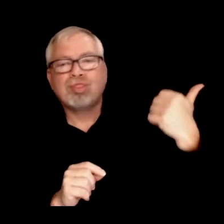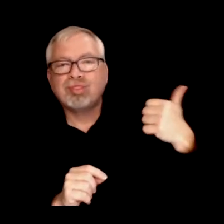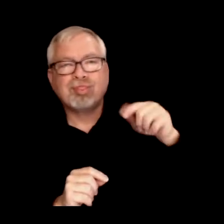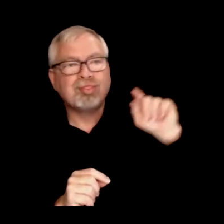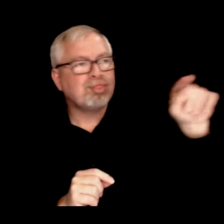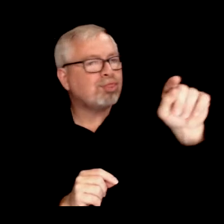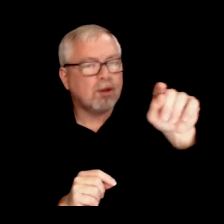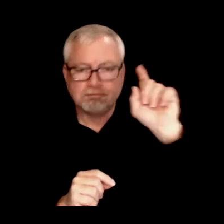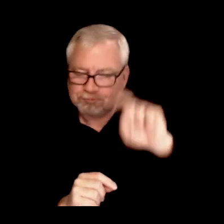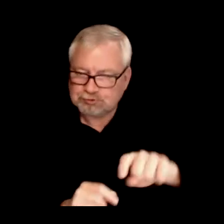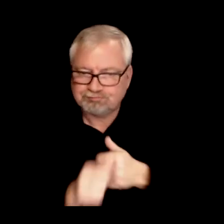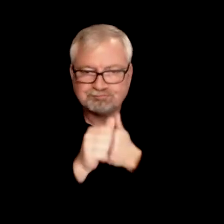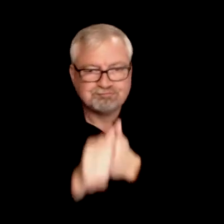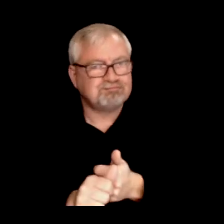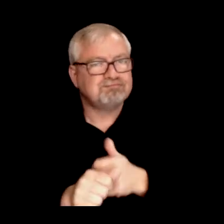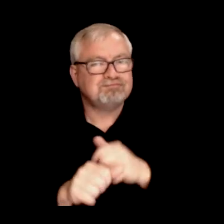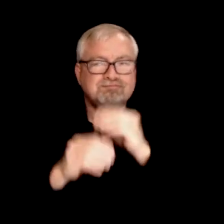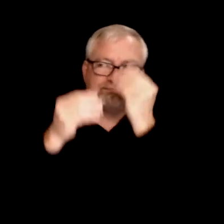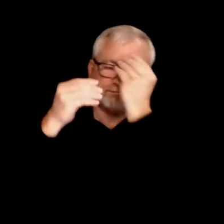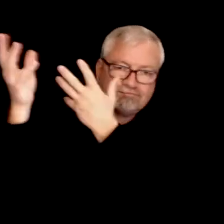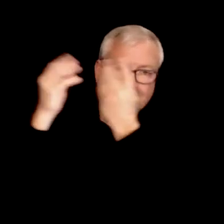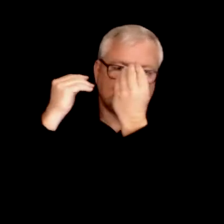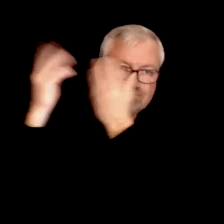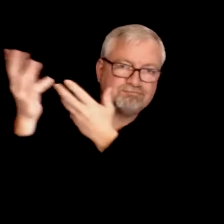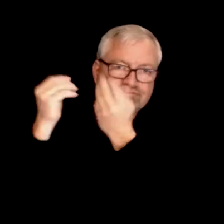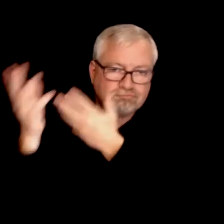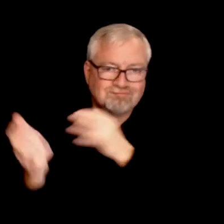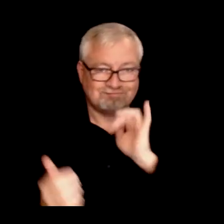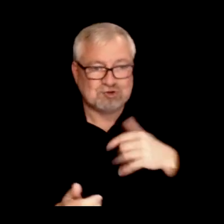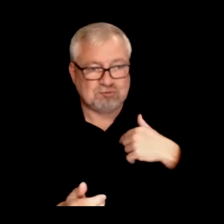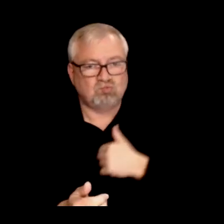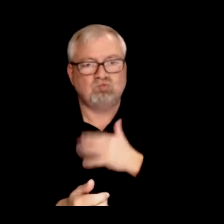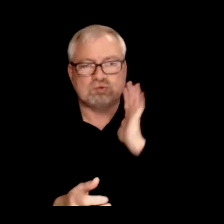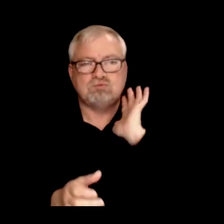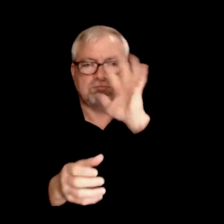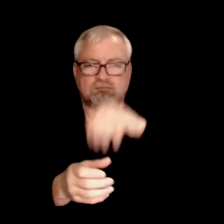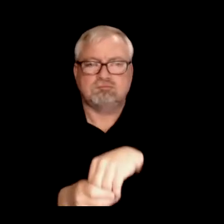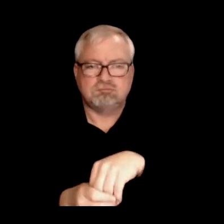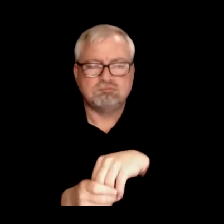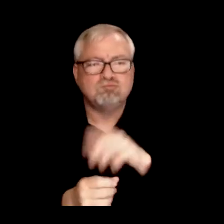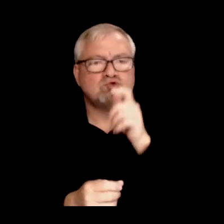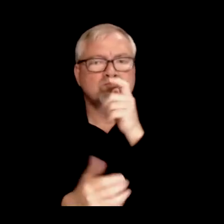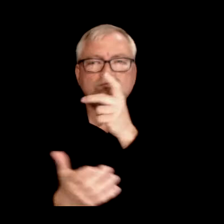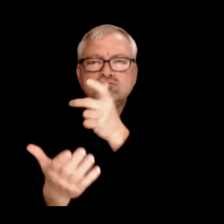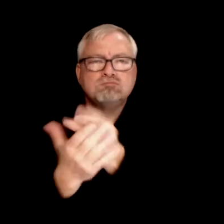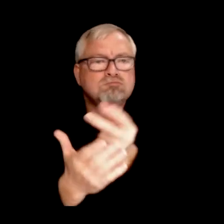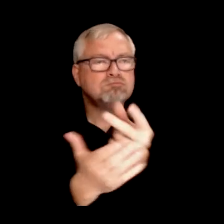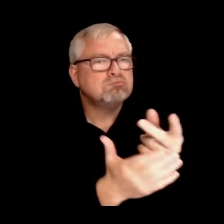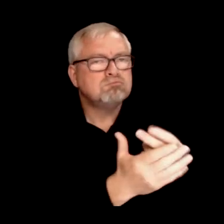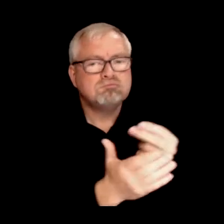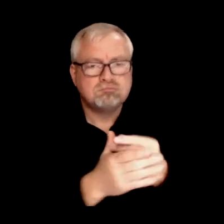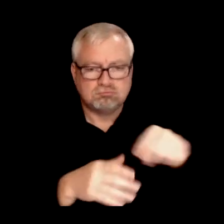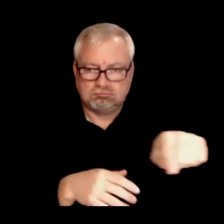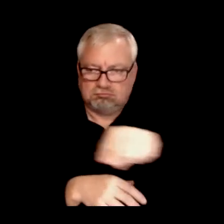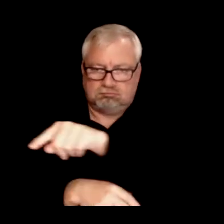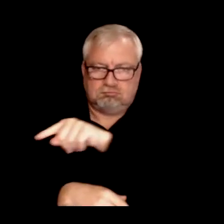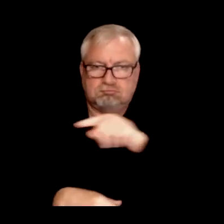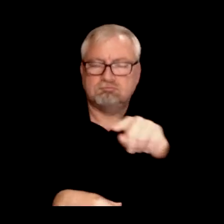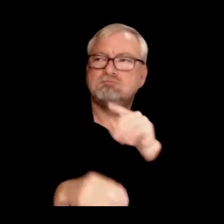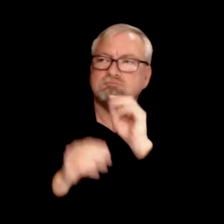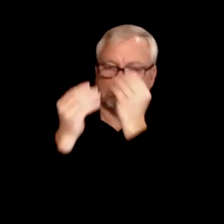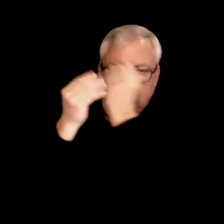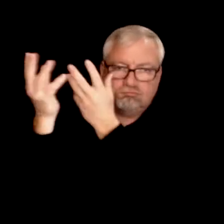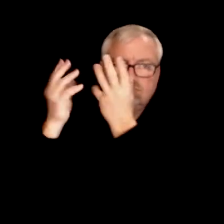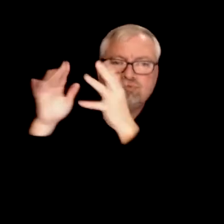we are including all the doses reported to MIC in our administration data. Because of this, there may be